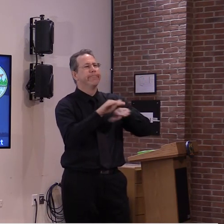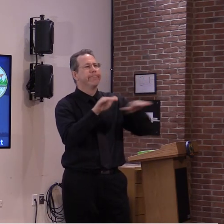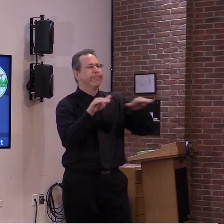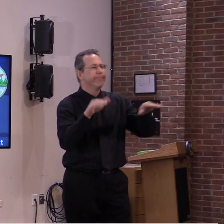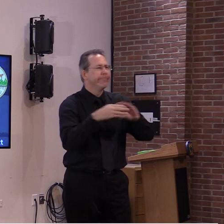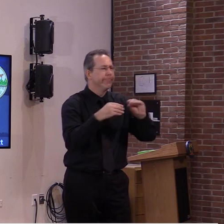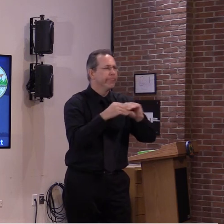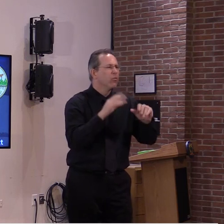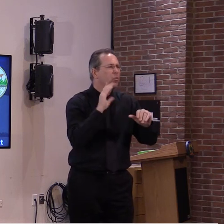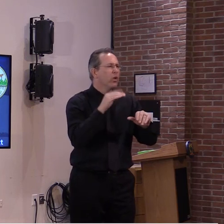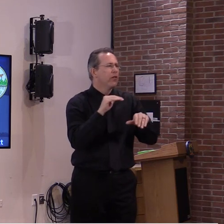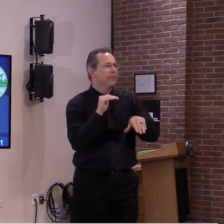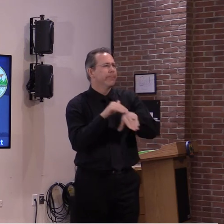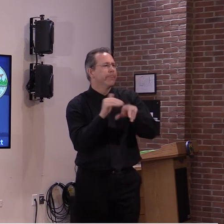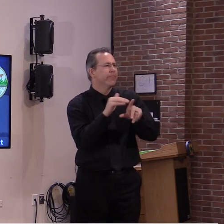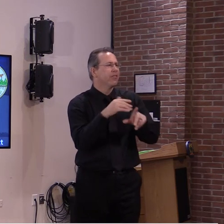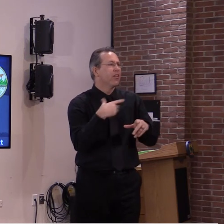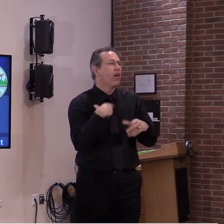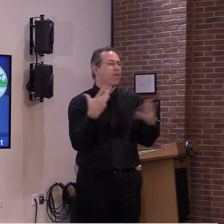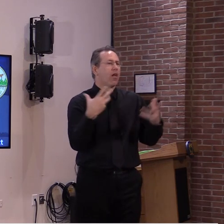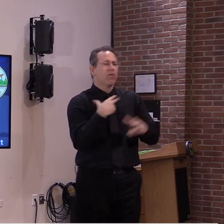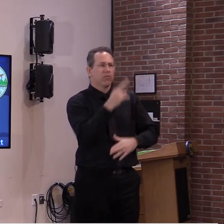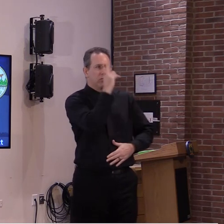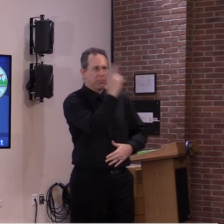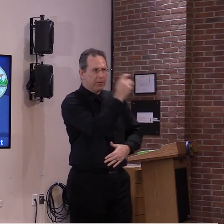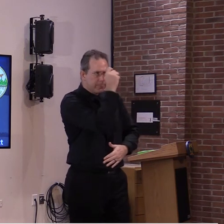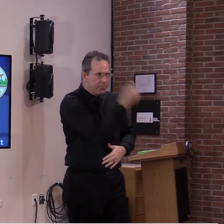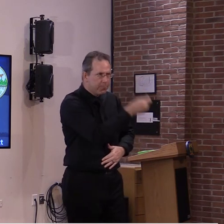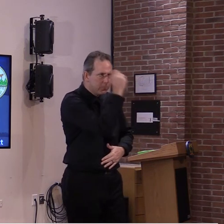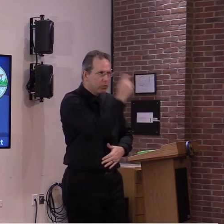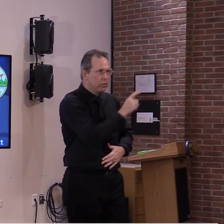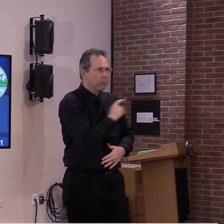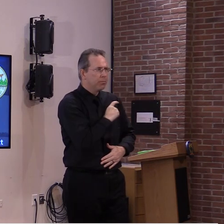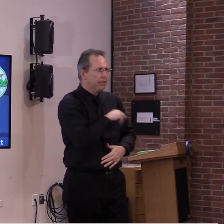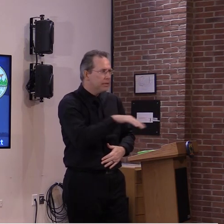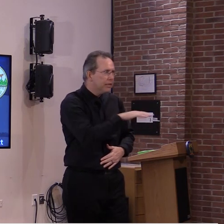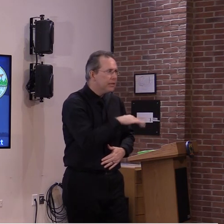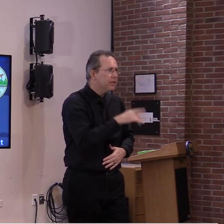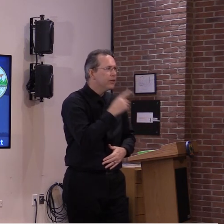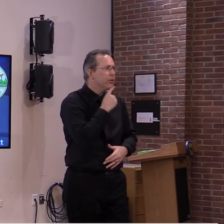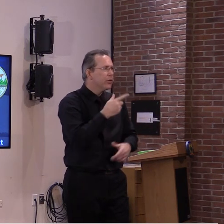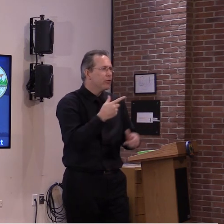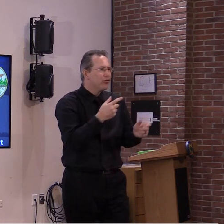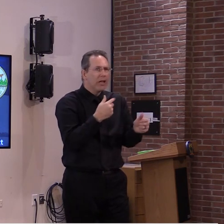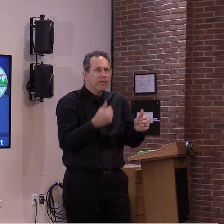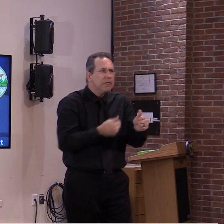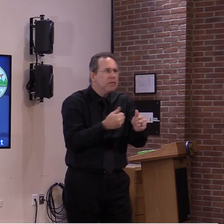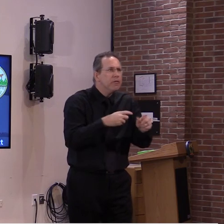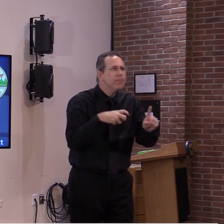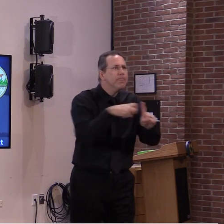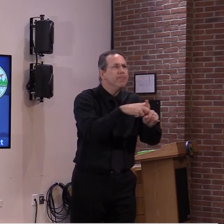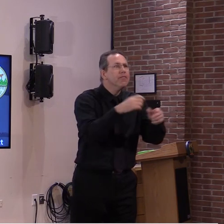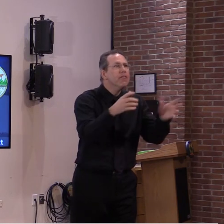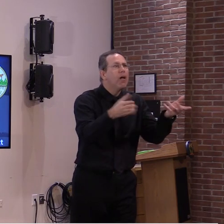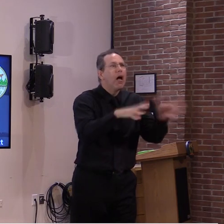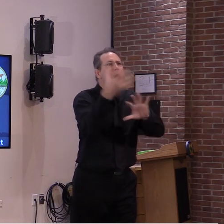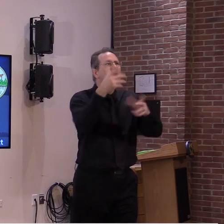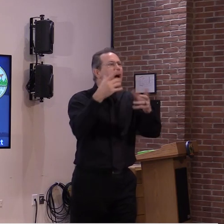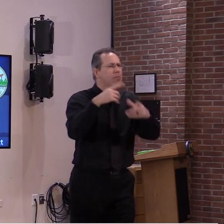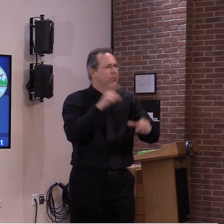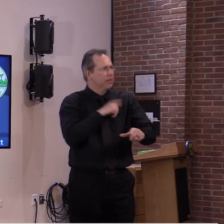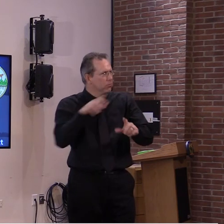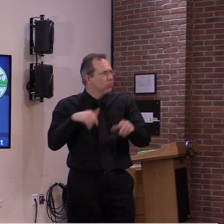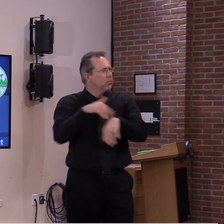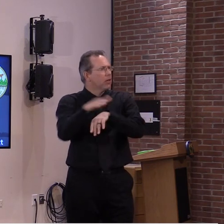and responds to emergencies and running towards danger instead of away. So We have a lot to be grateful for that community